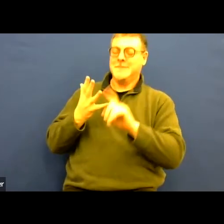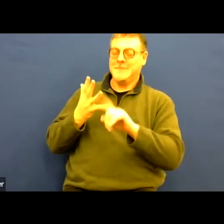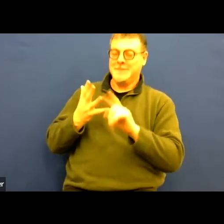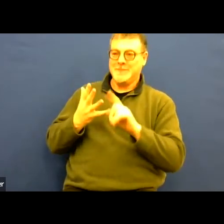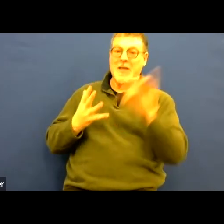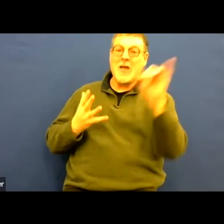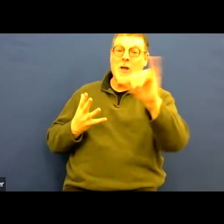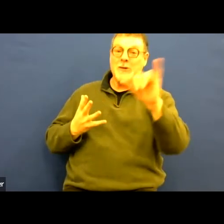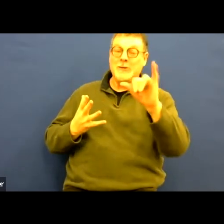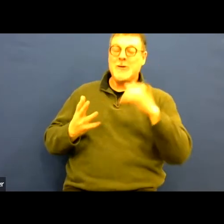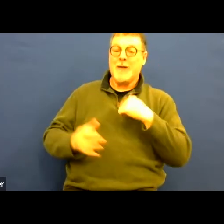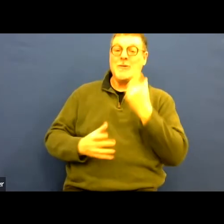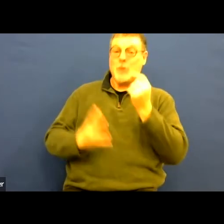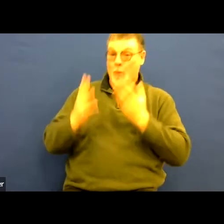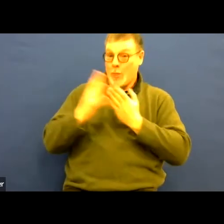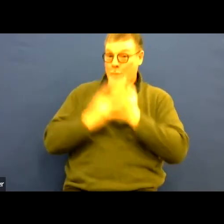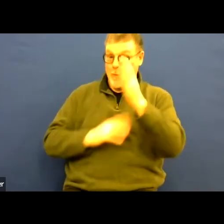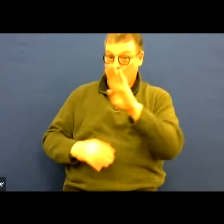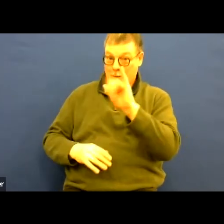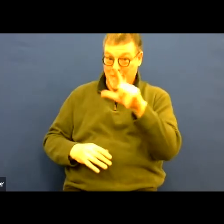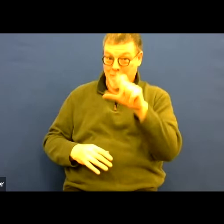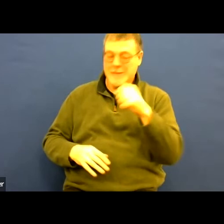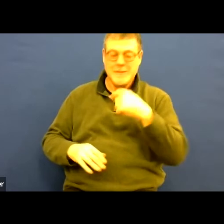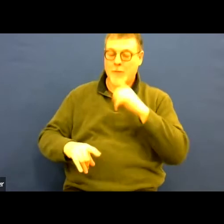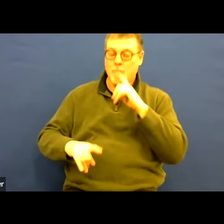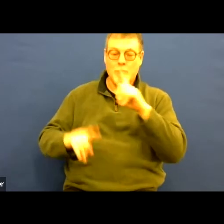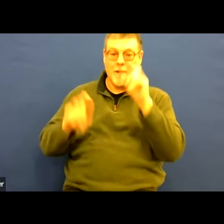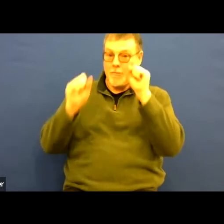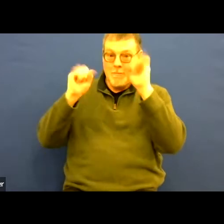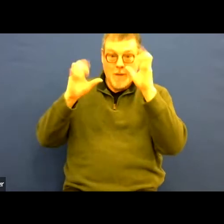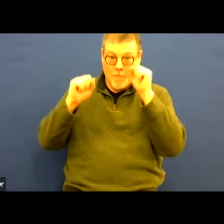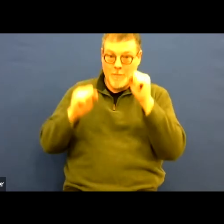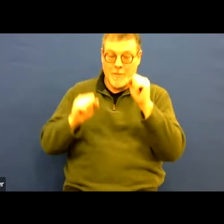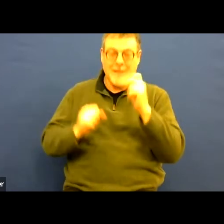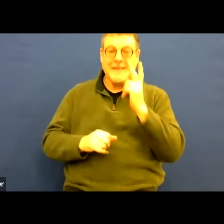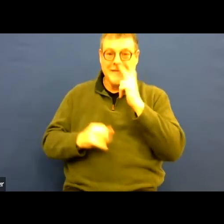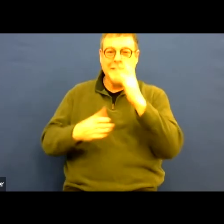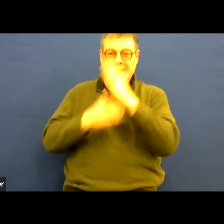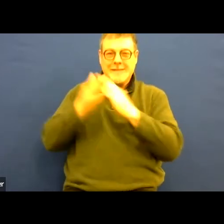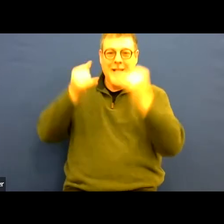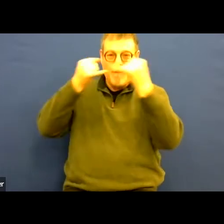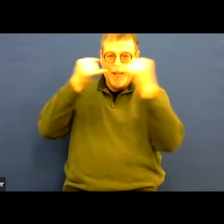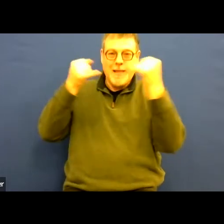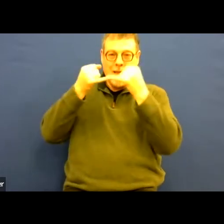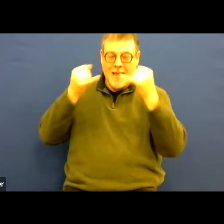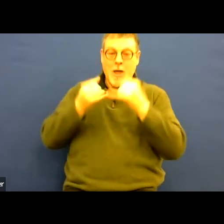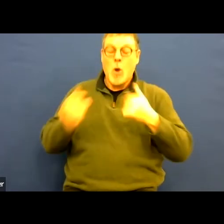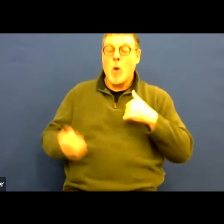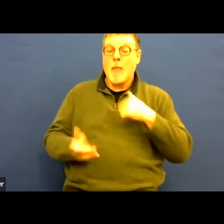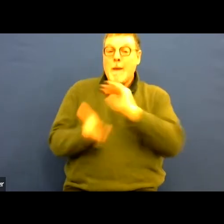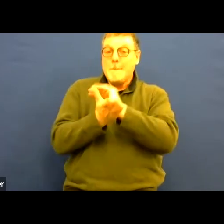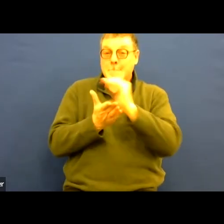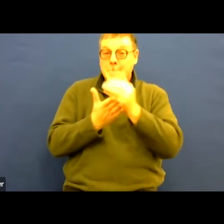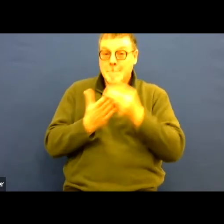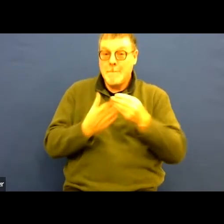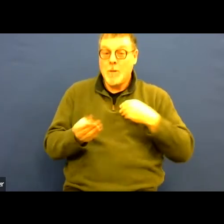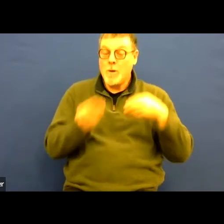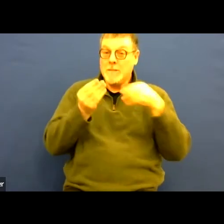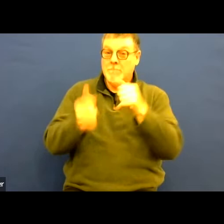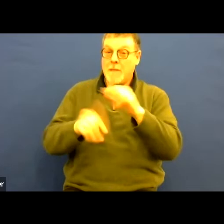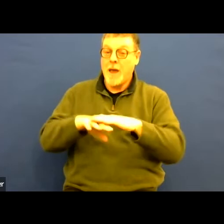it is always remarkable to look at some of the line item things, the amount that we send on road